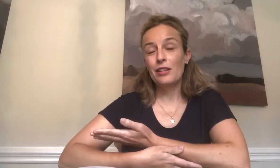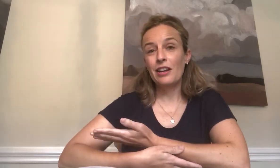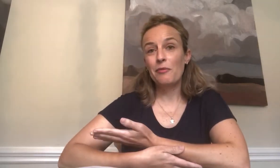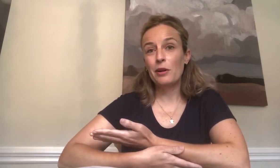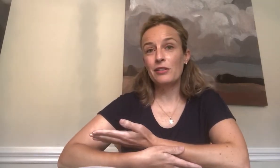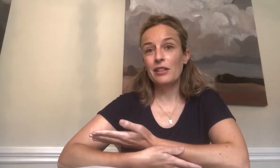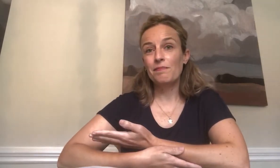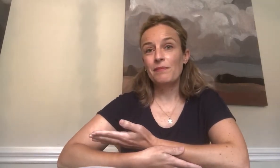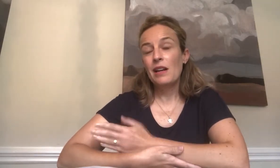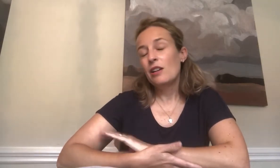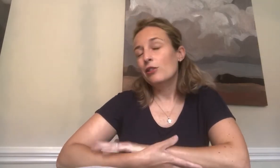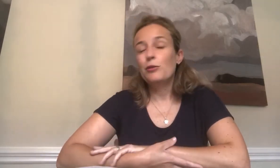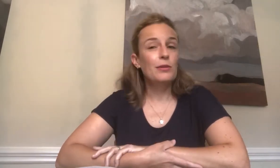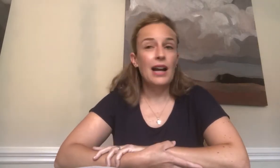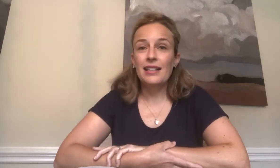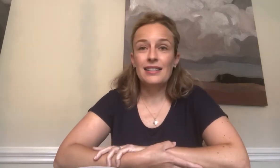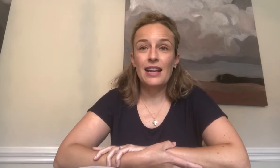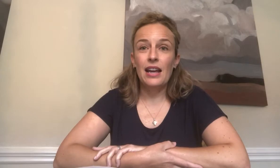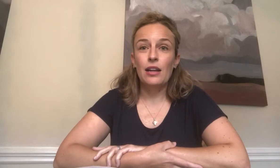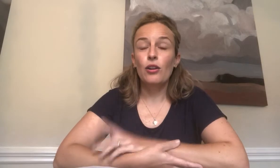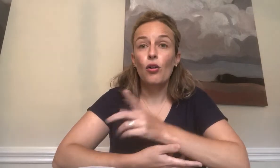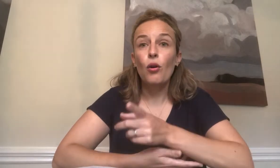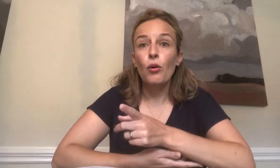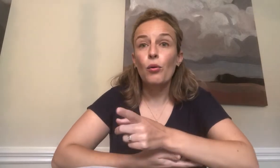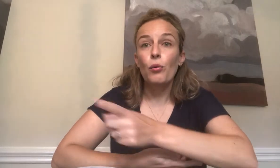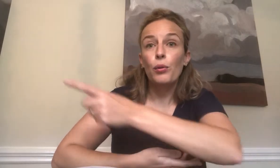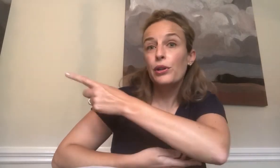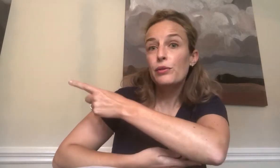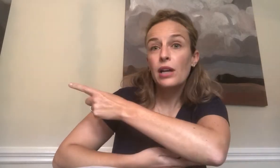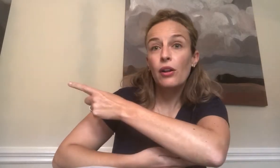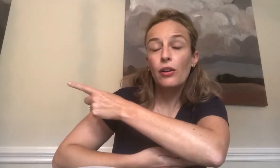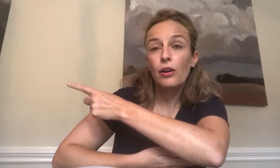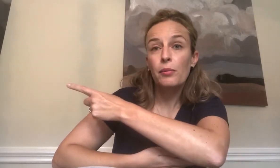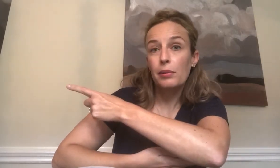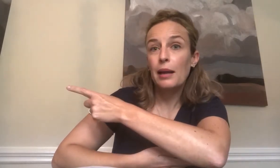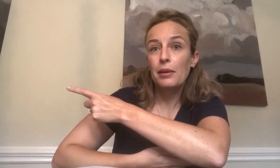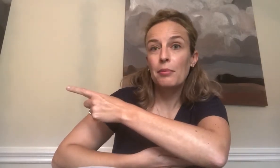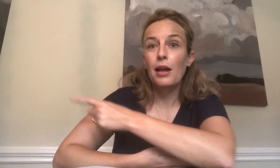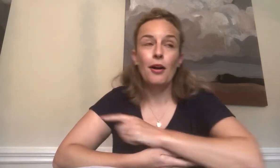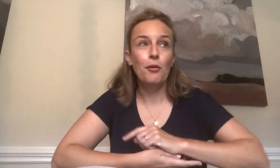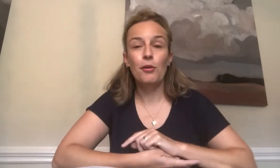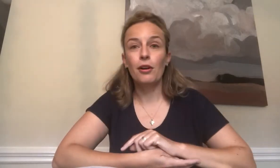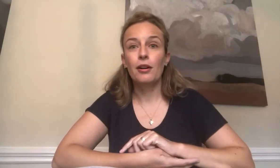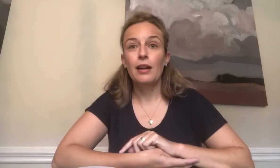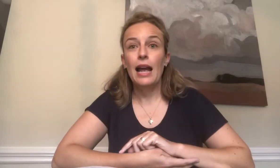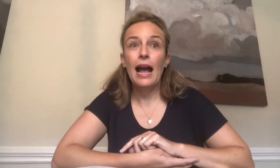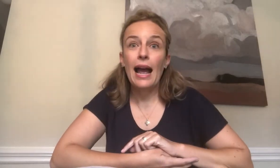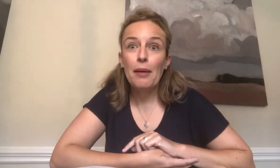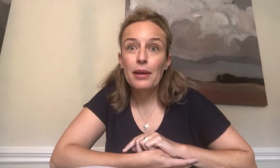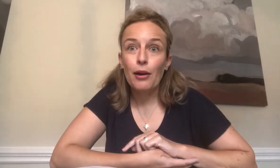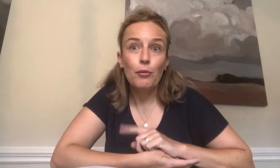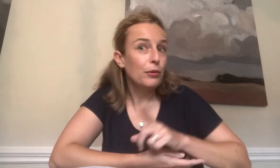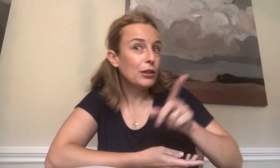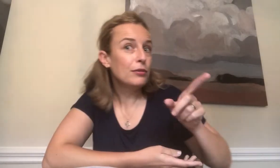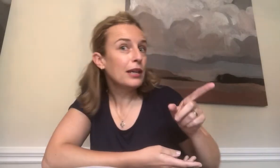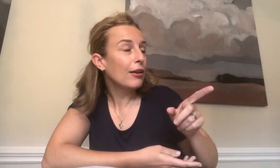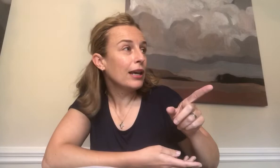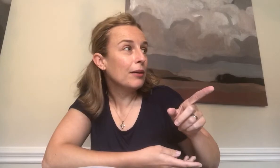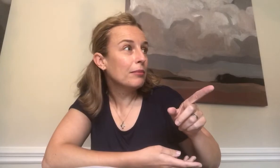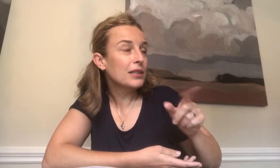deaf person. Do not say, Nicole, will you tell her blah, blah, blah, or Abigail, will you tell him such